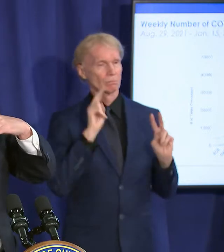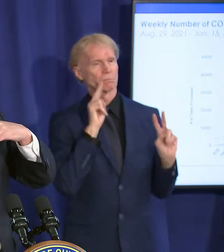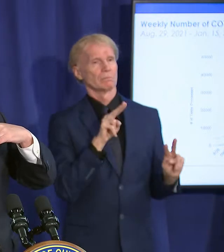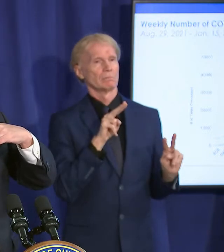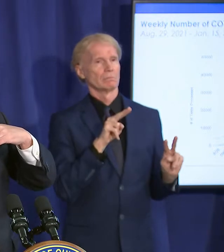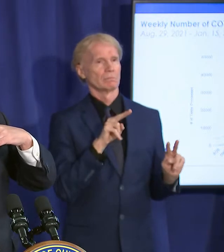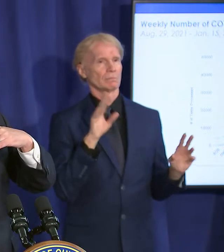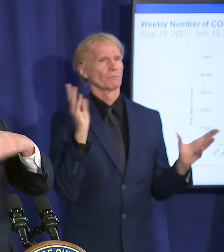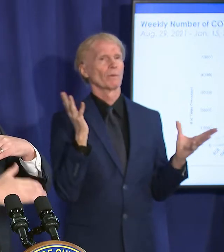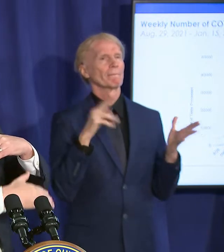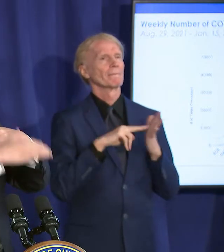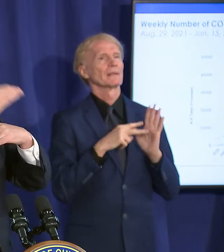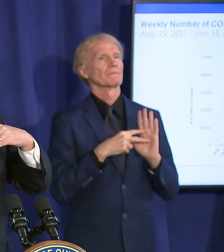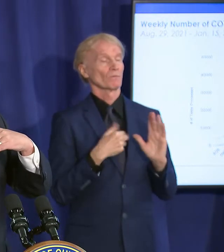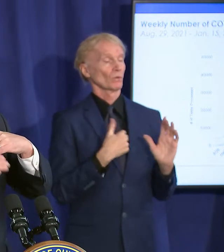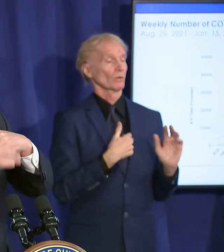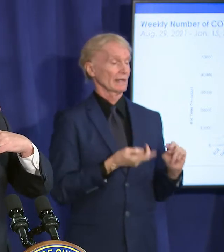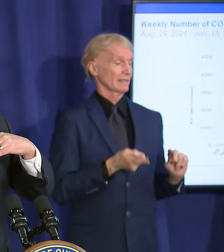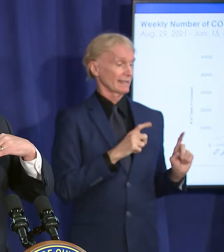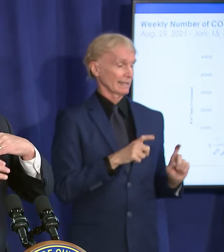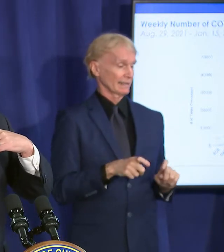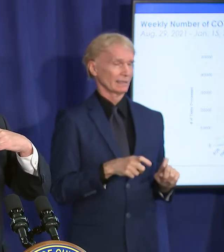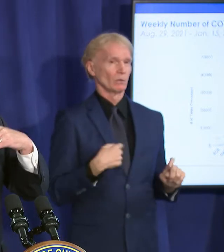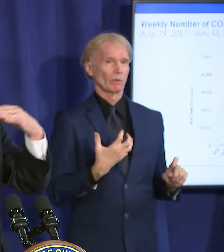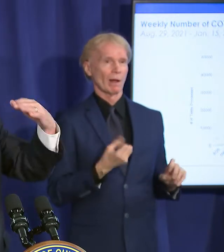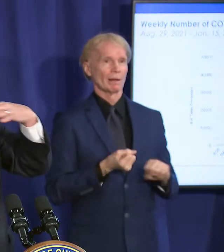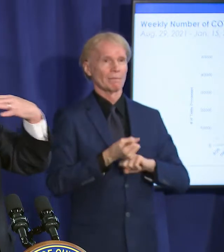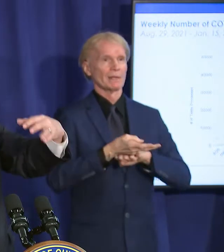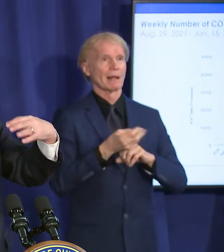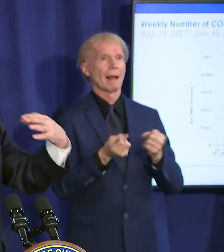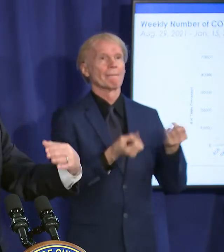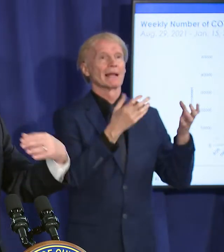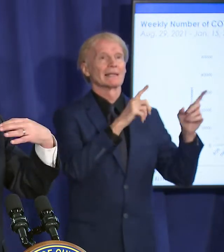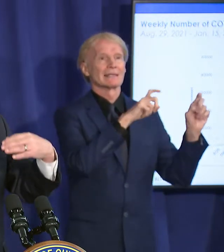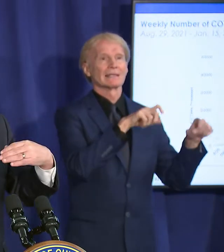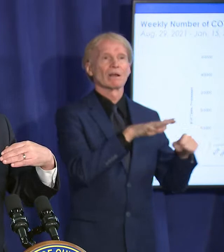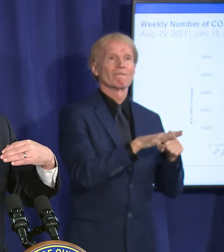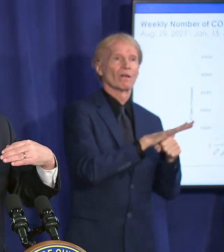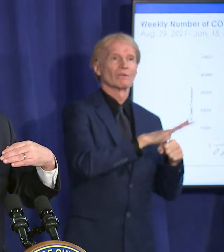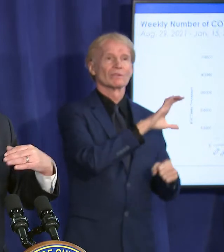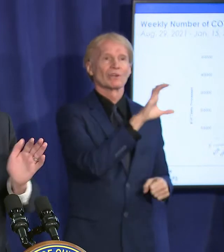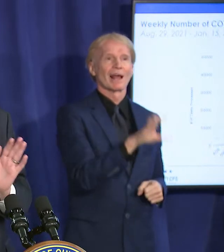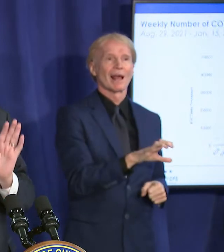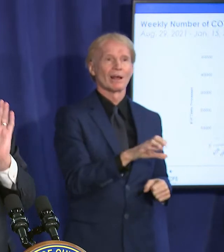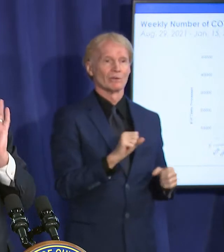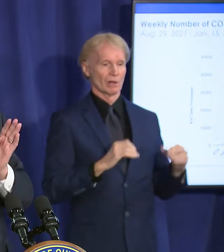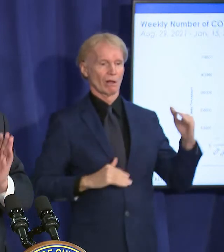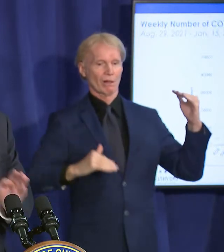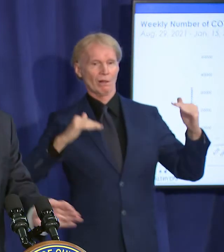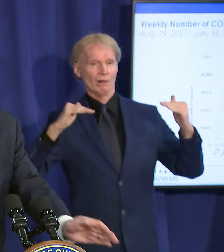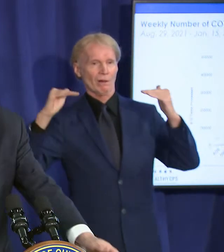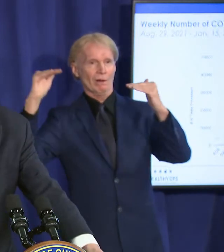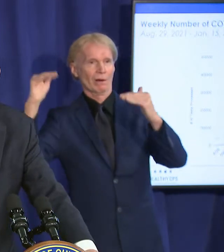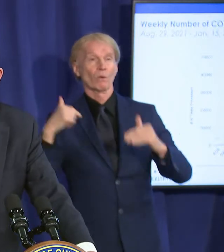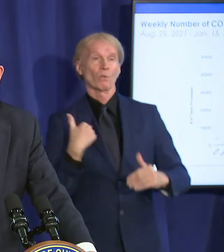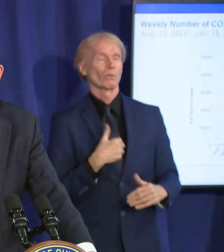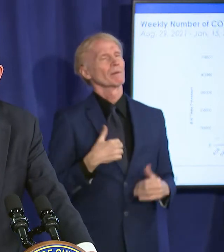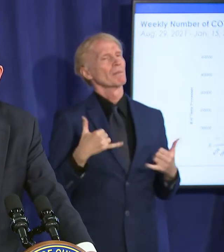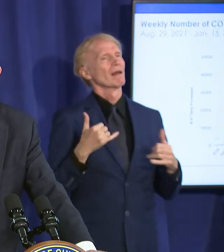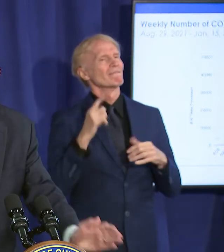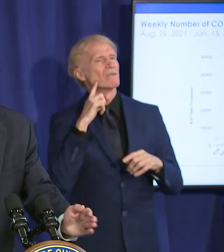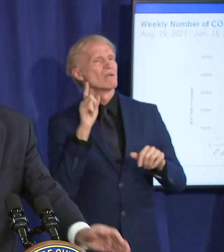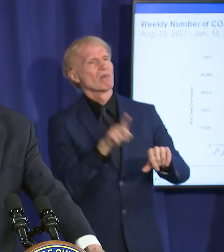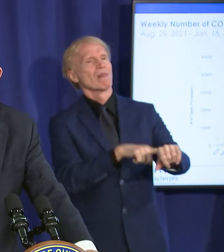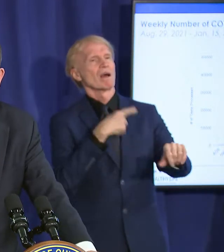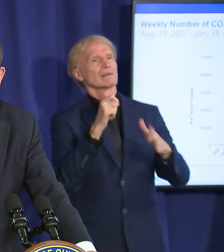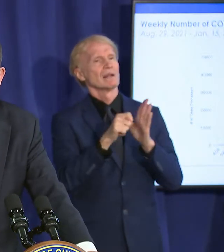we're building our testing, we're going to start exceeding the testing of the city potential that doesn't include us. And so again, we're playing the long game, but that's our